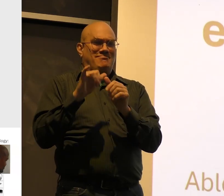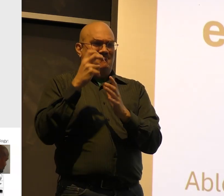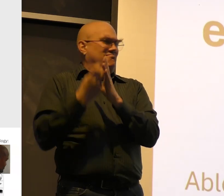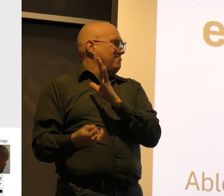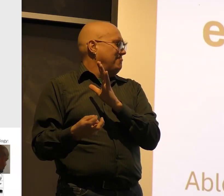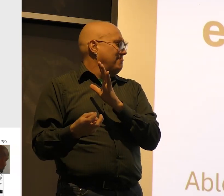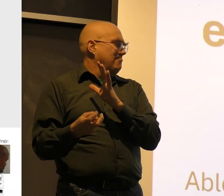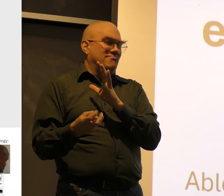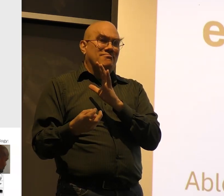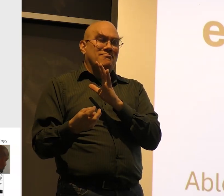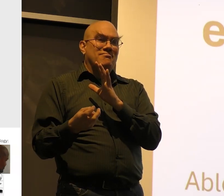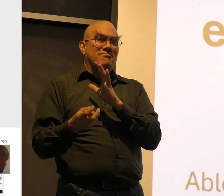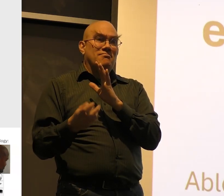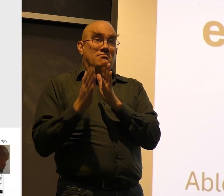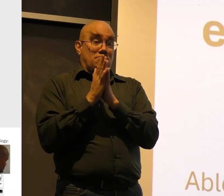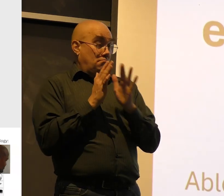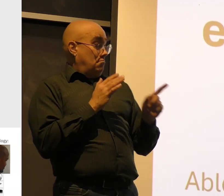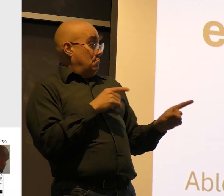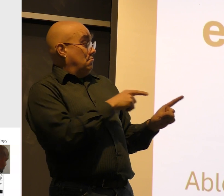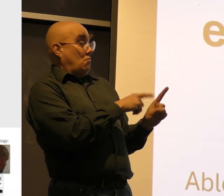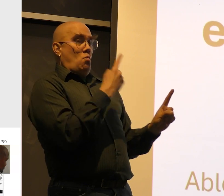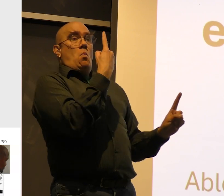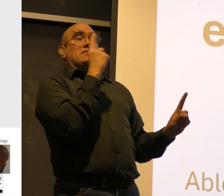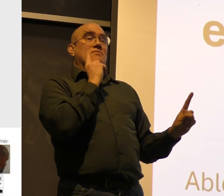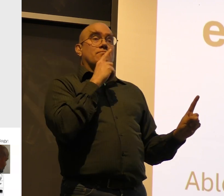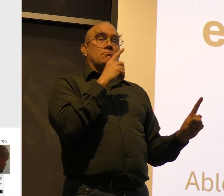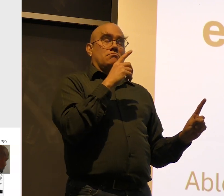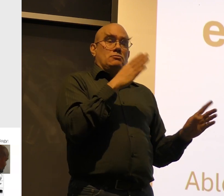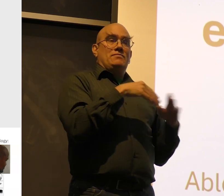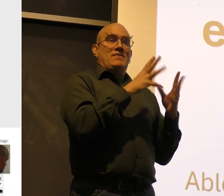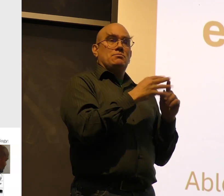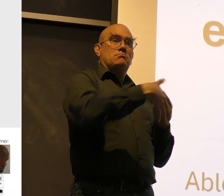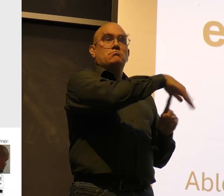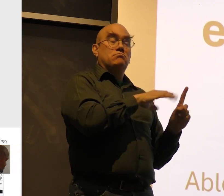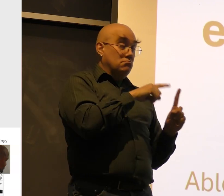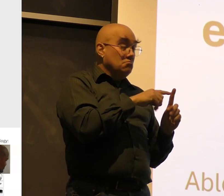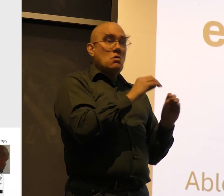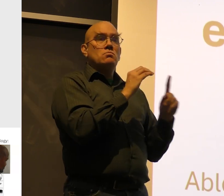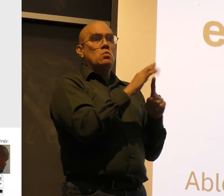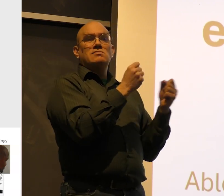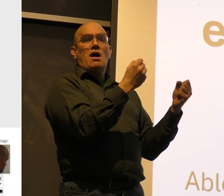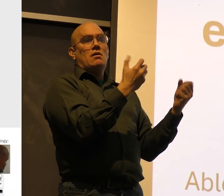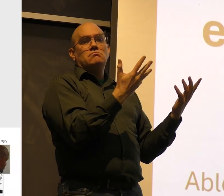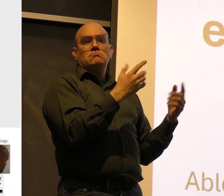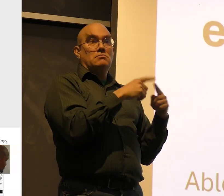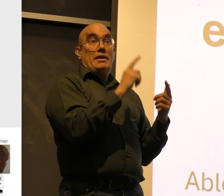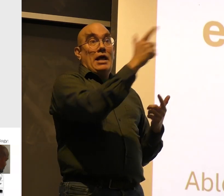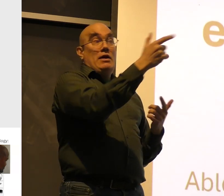family, and being immersed in the culture. That's one type, or if one person is their only